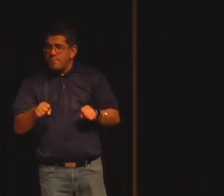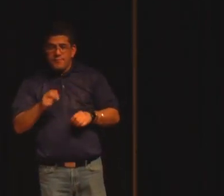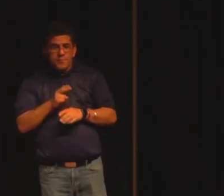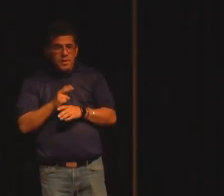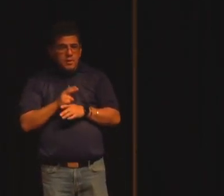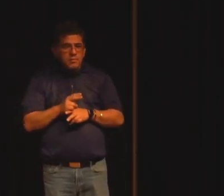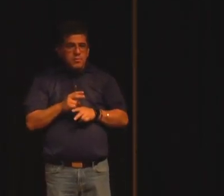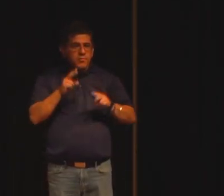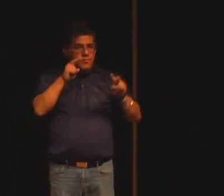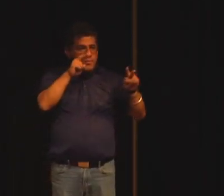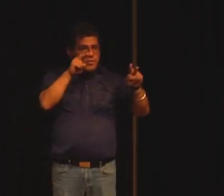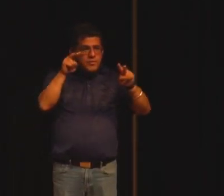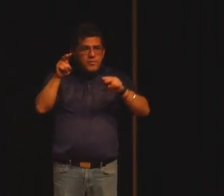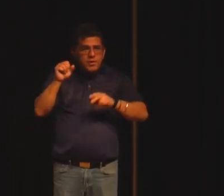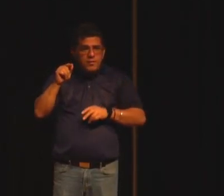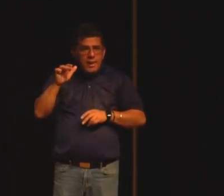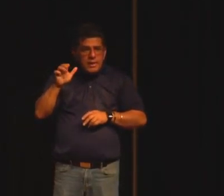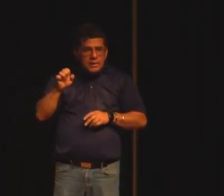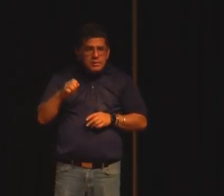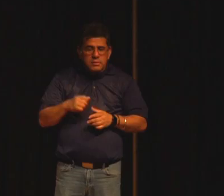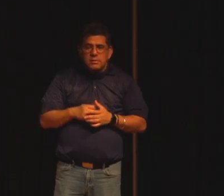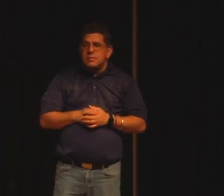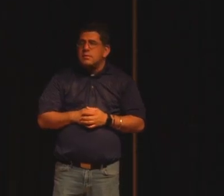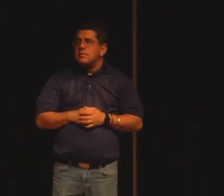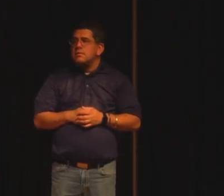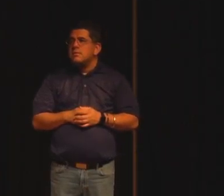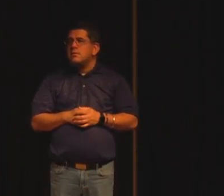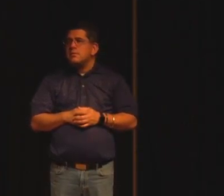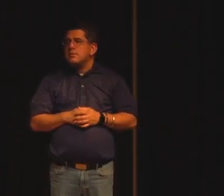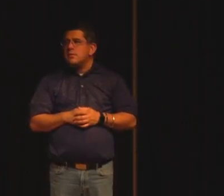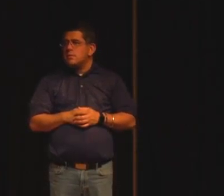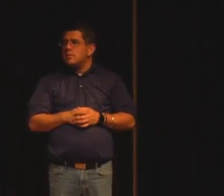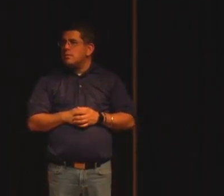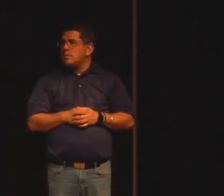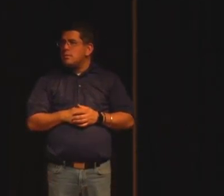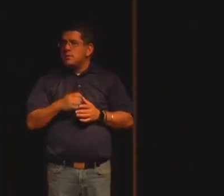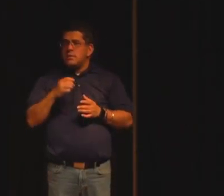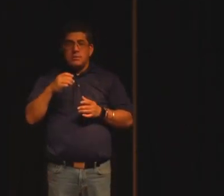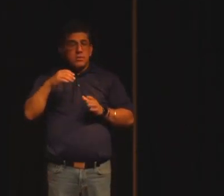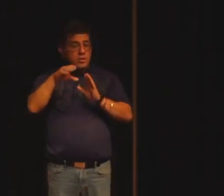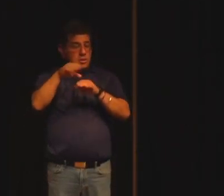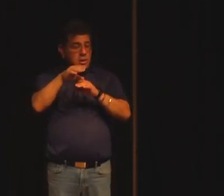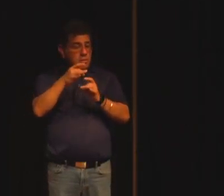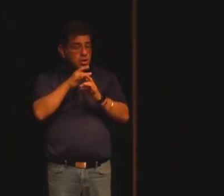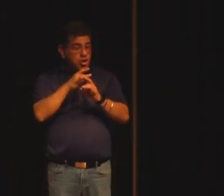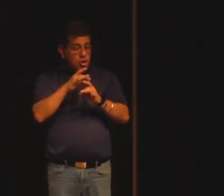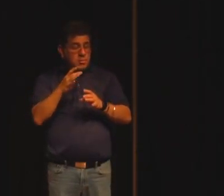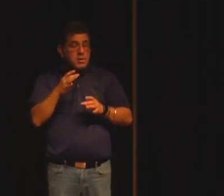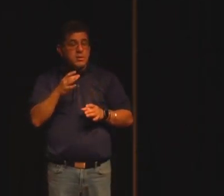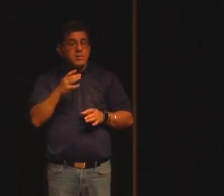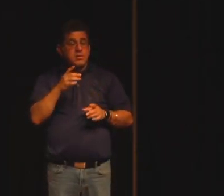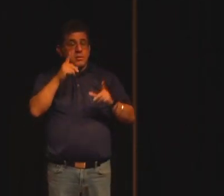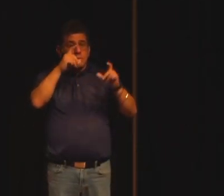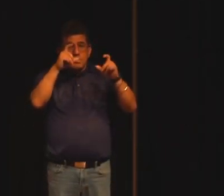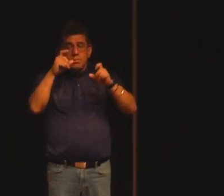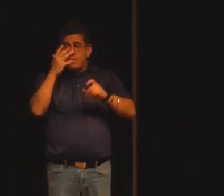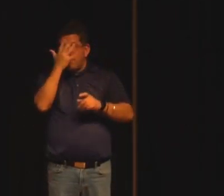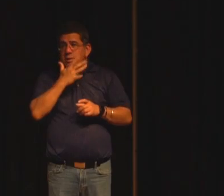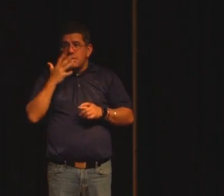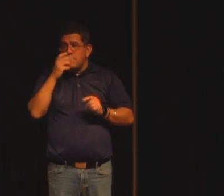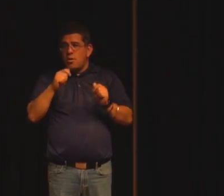for surveillance. Right? So someone could aim a camera at a Starbucks coffee shop and capture the face images of all the